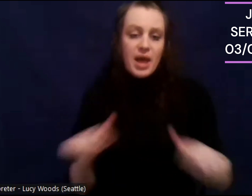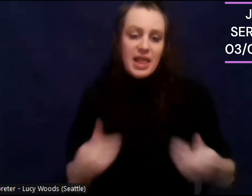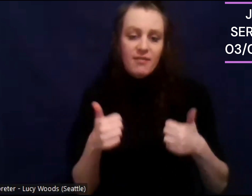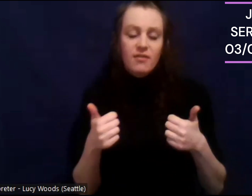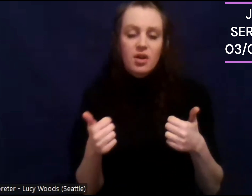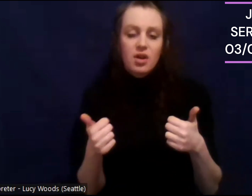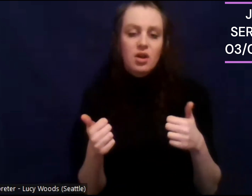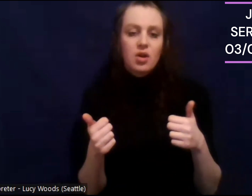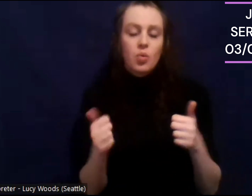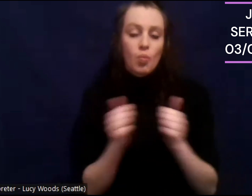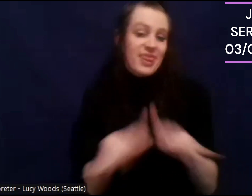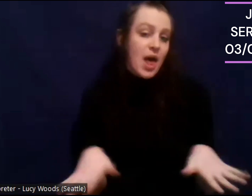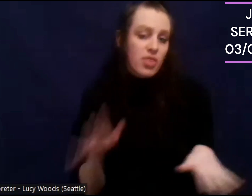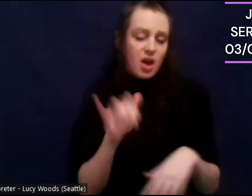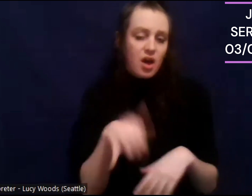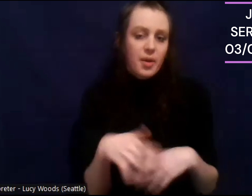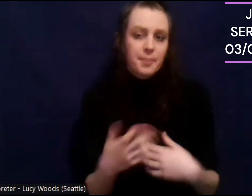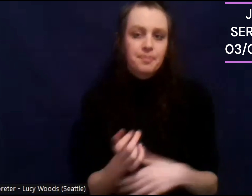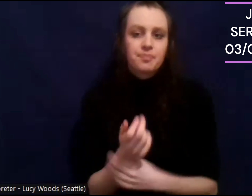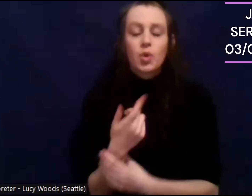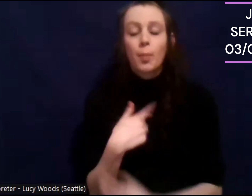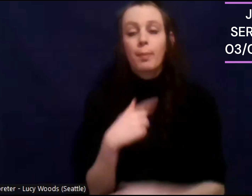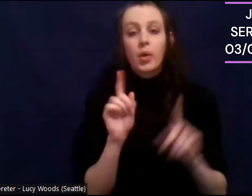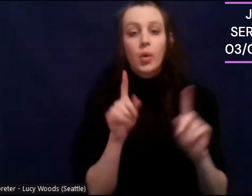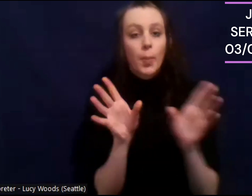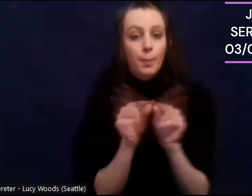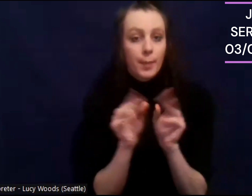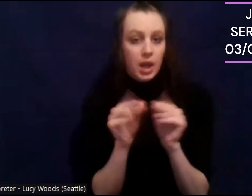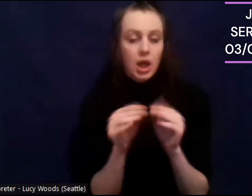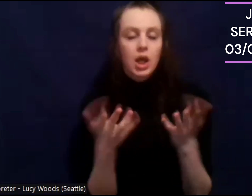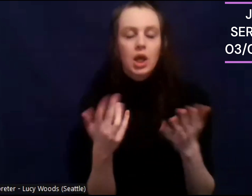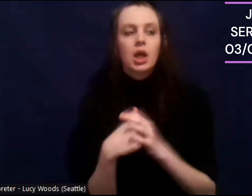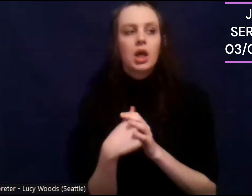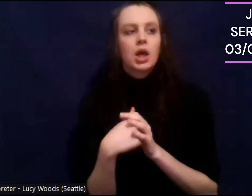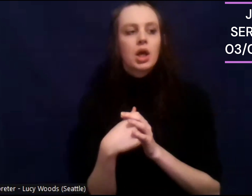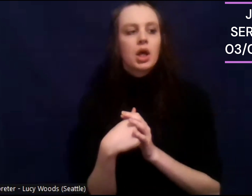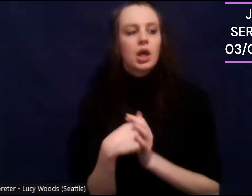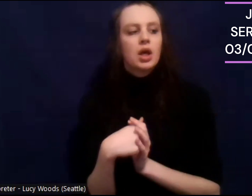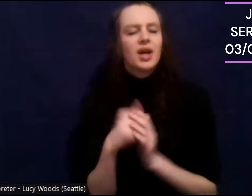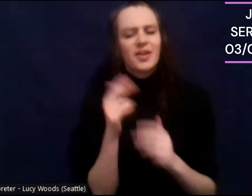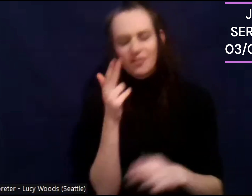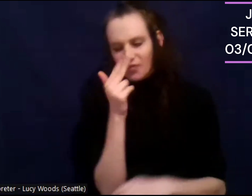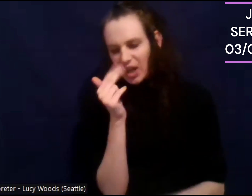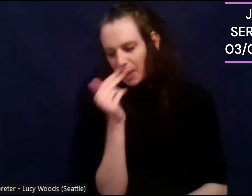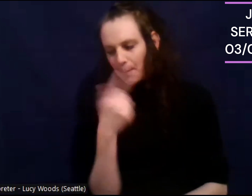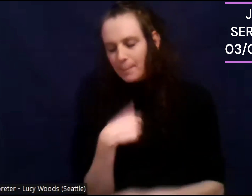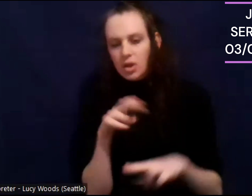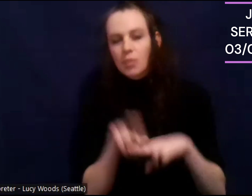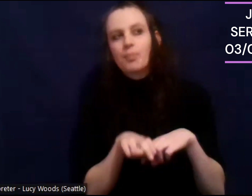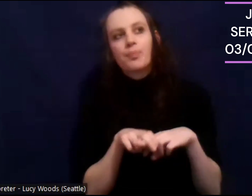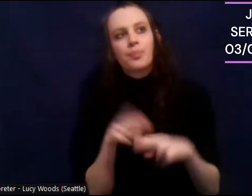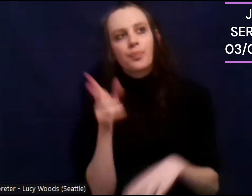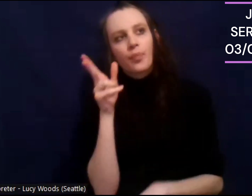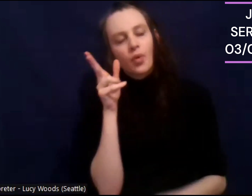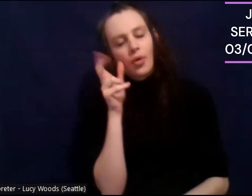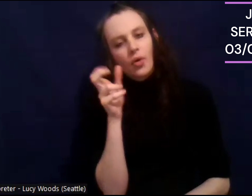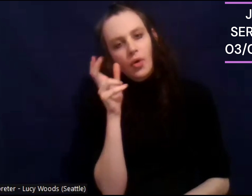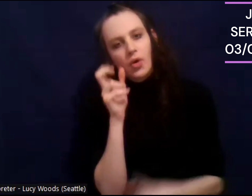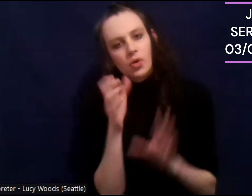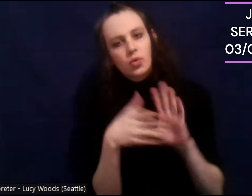I reluctantly went to a meeting, and it was funny. I was sitting in this meeting and I heard this. There was this girl that was in there that said something,